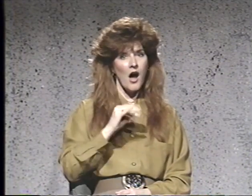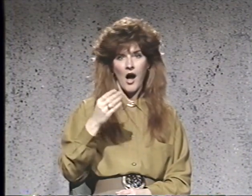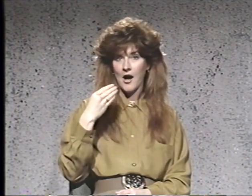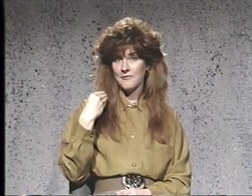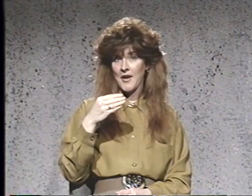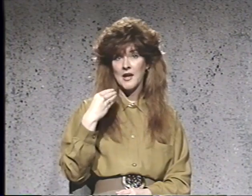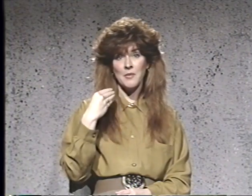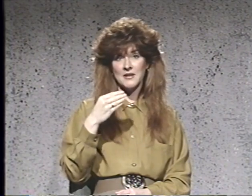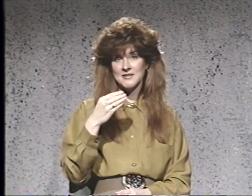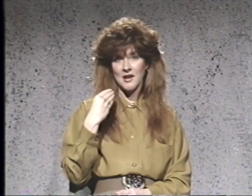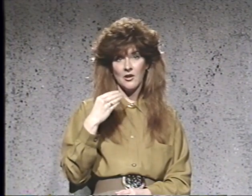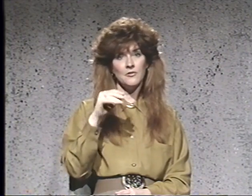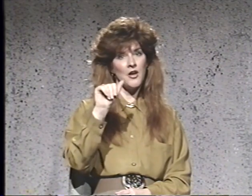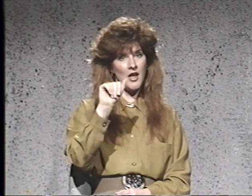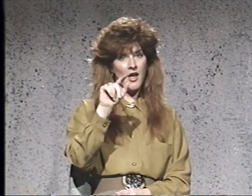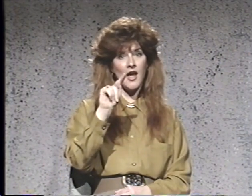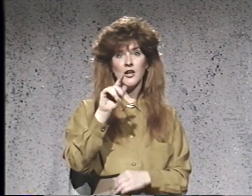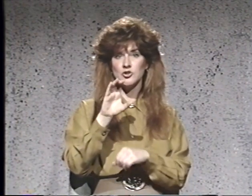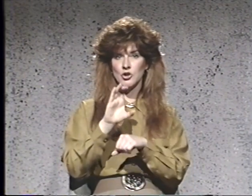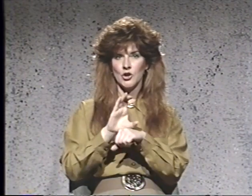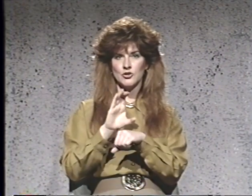I fan myself at church.